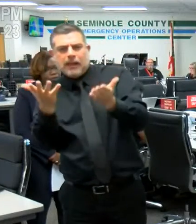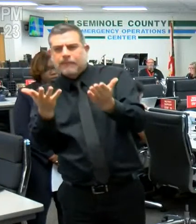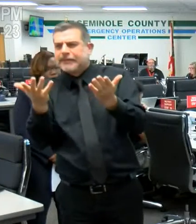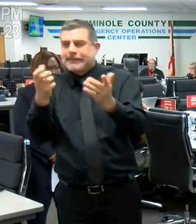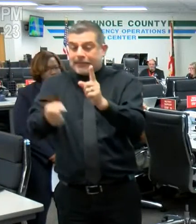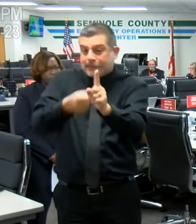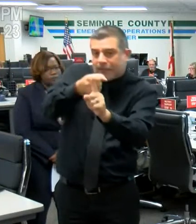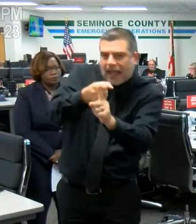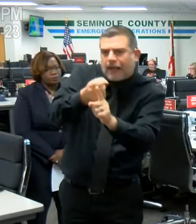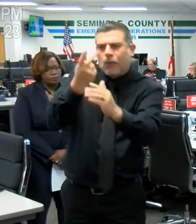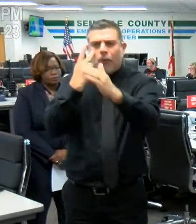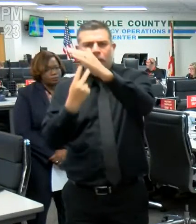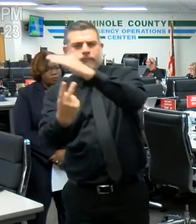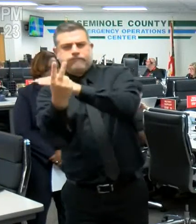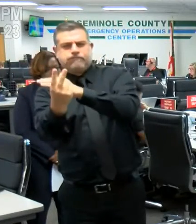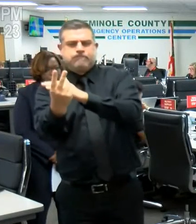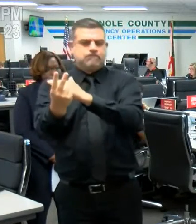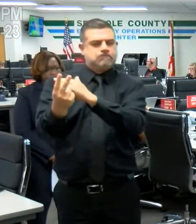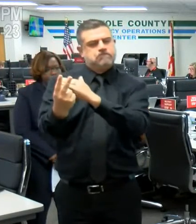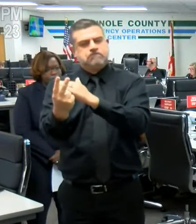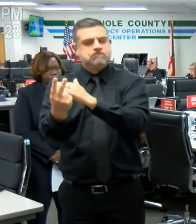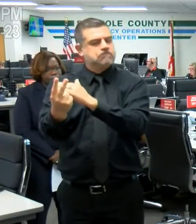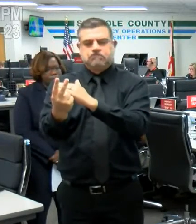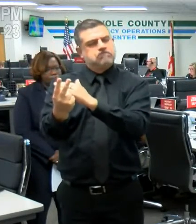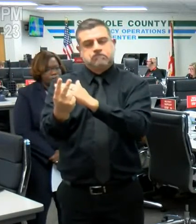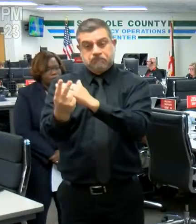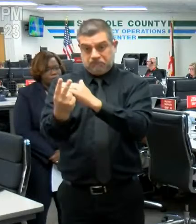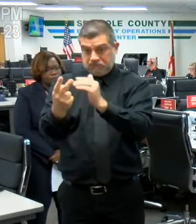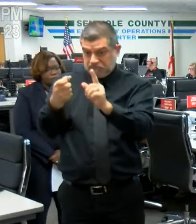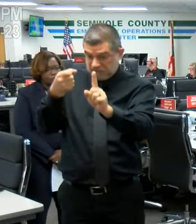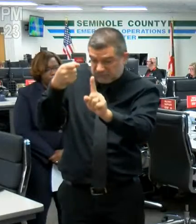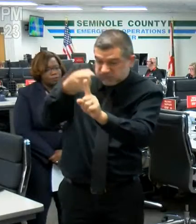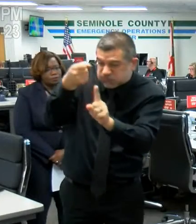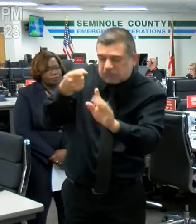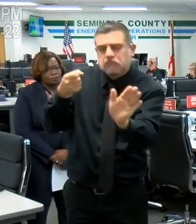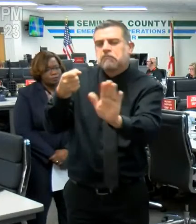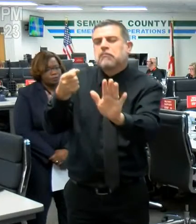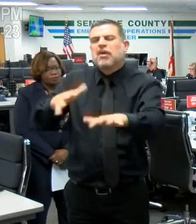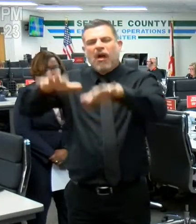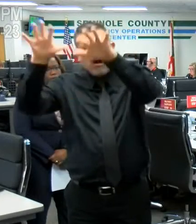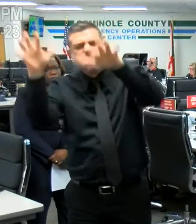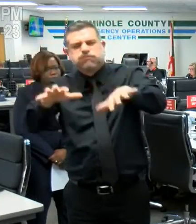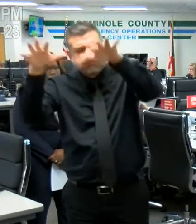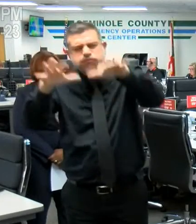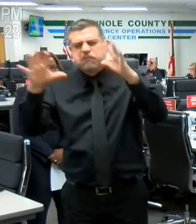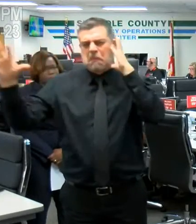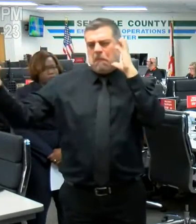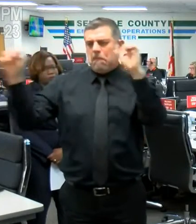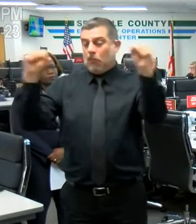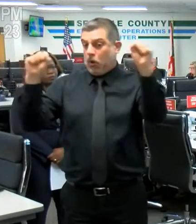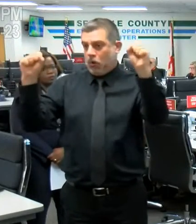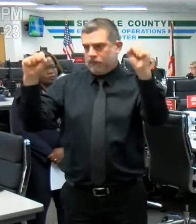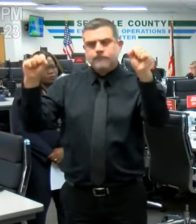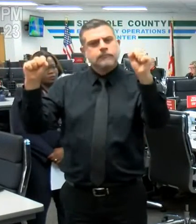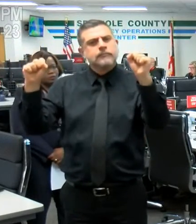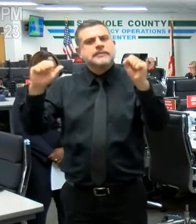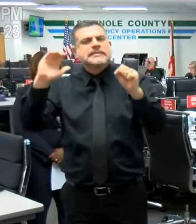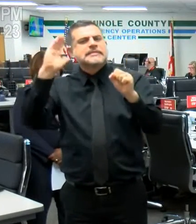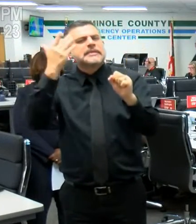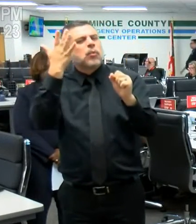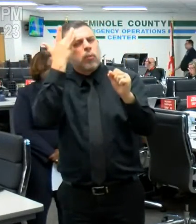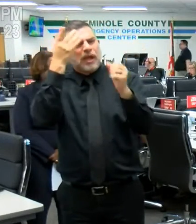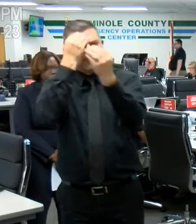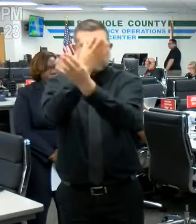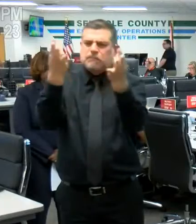much different than an afternoon summer thunderstorm. And that may sound like, well, what's the big deal? But in